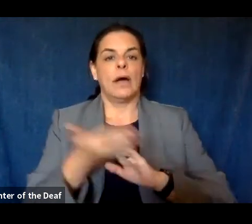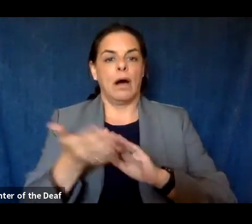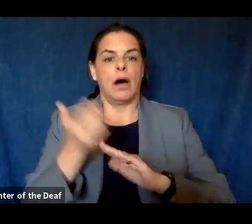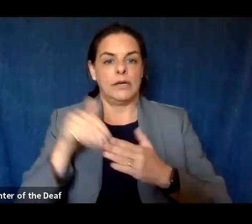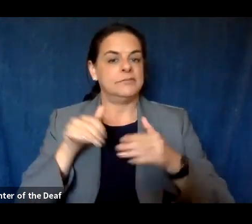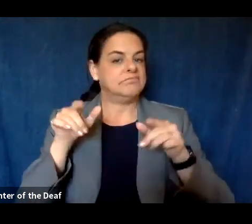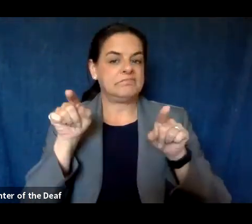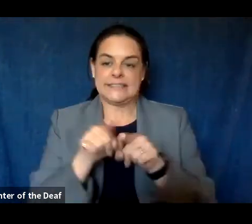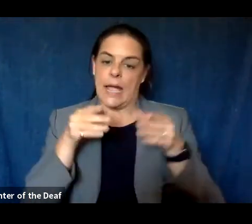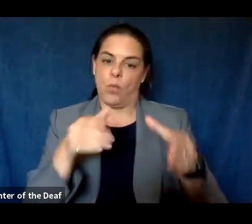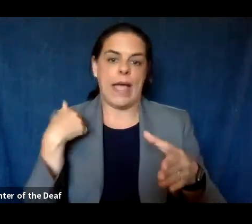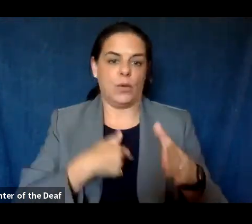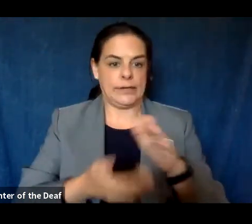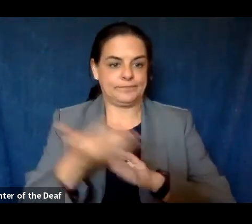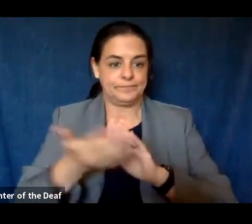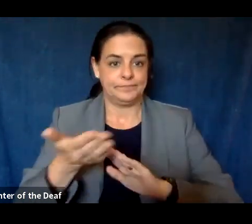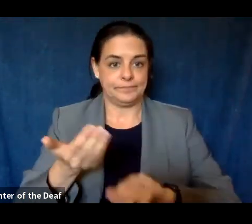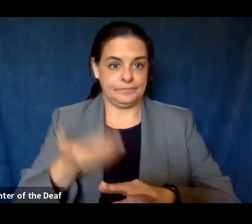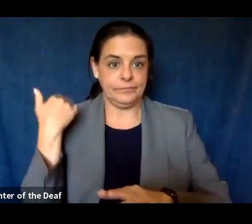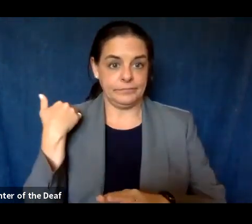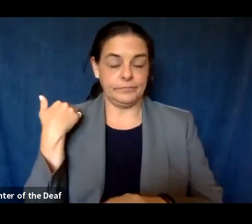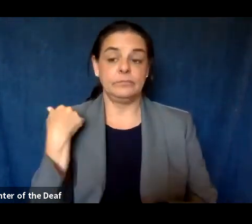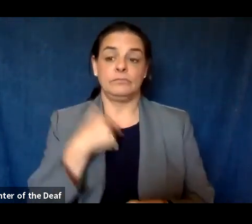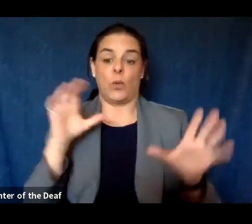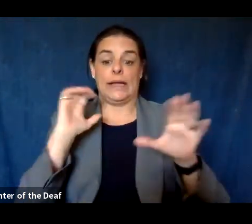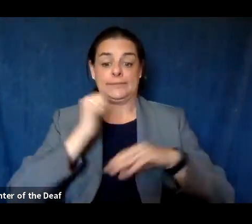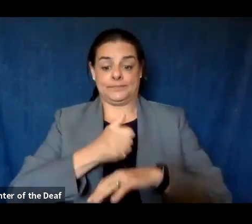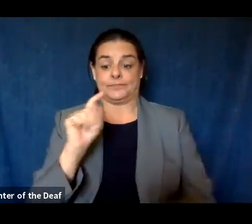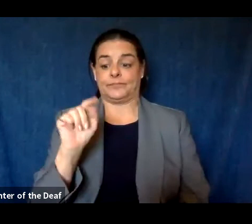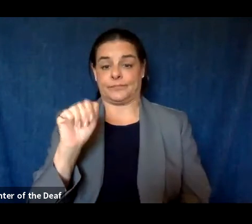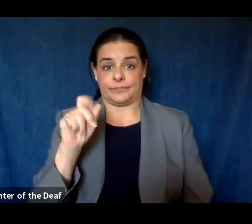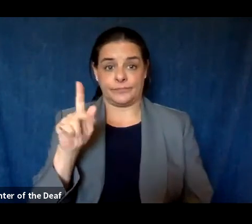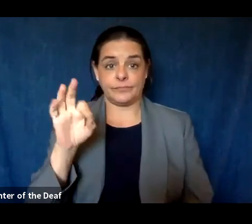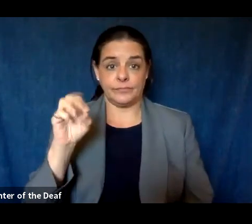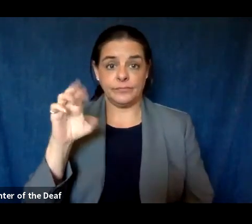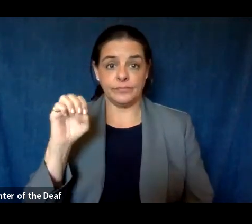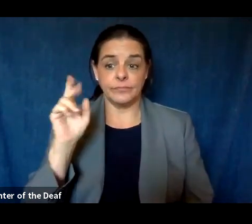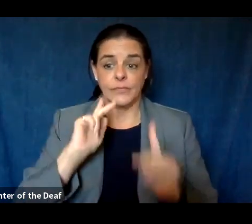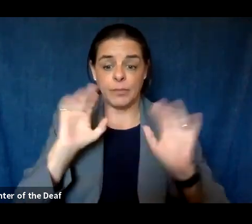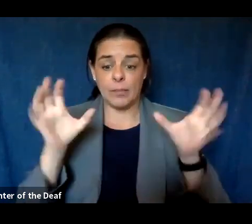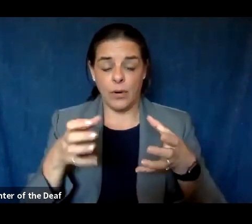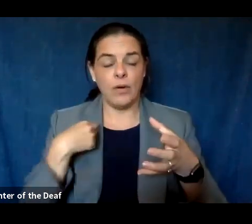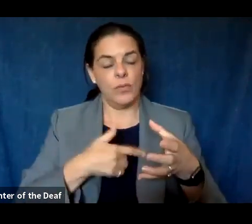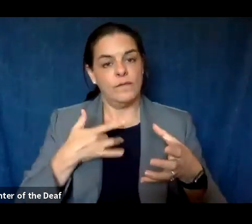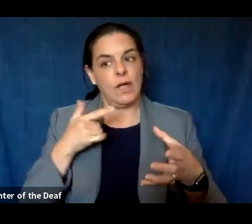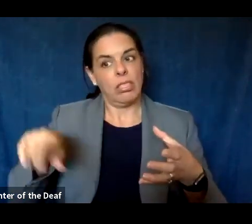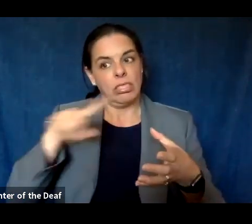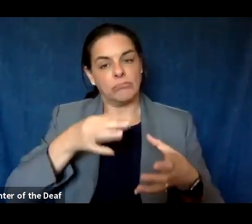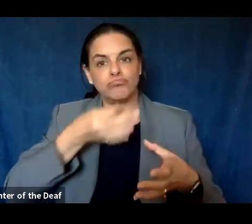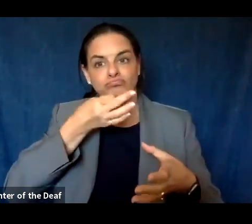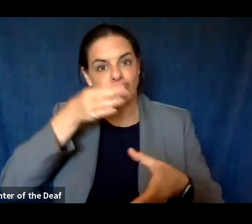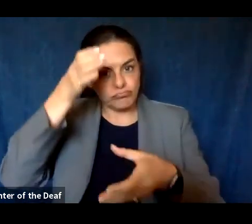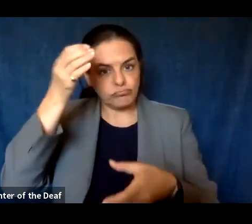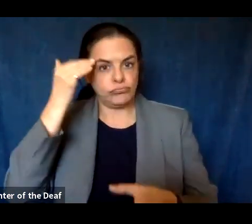had operated in the past, convening a task force of people that we felt like had the expertise to advise us. The Board of